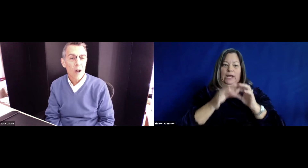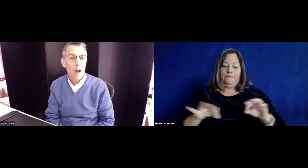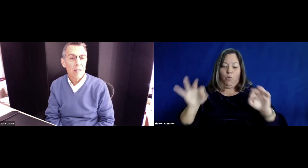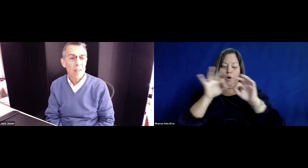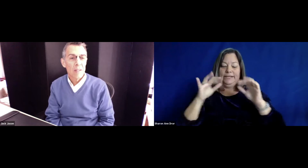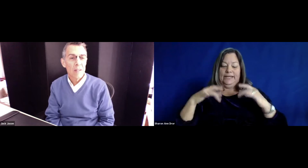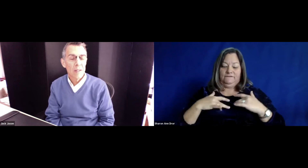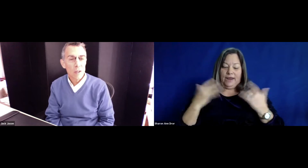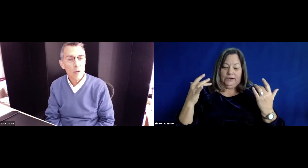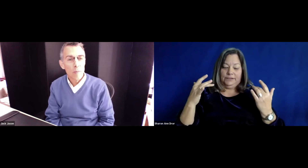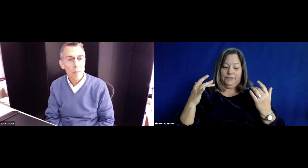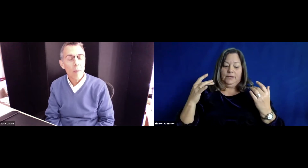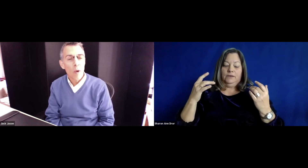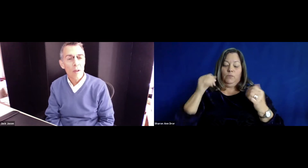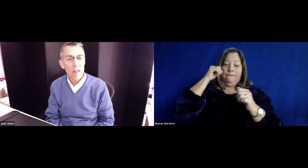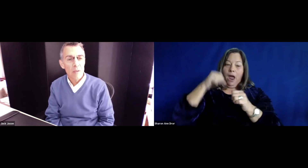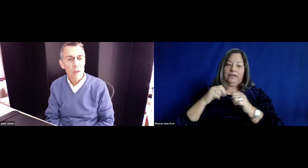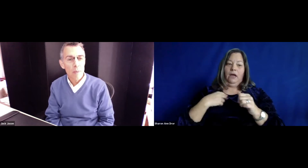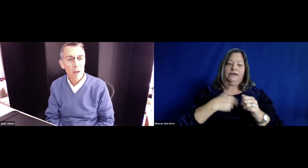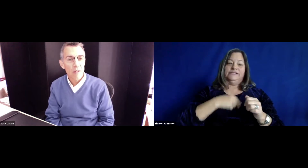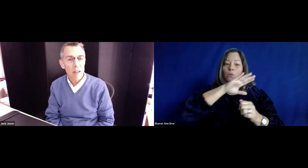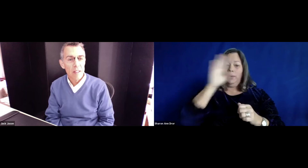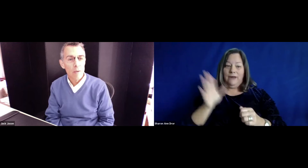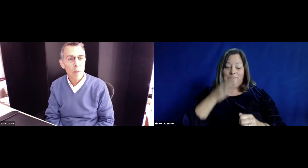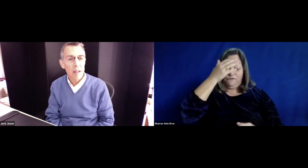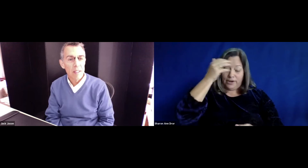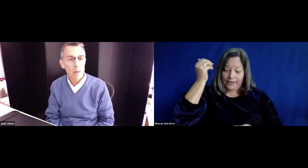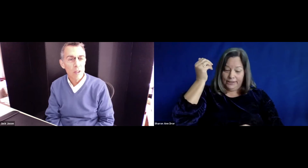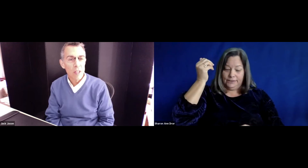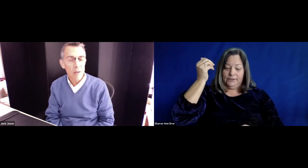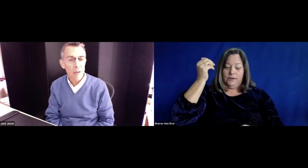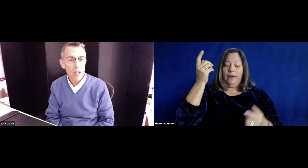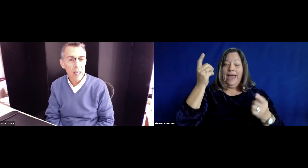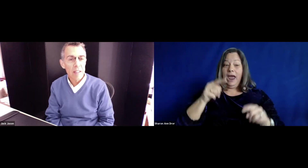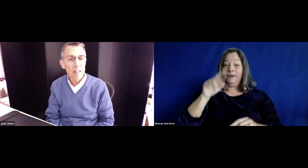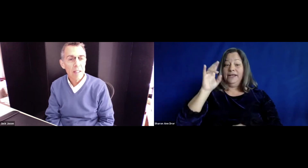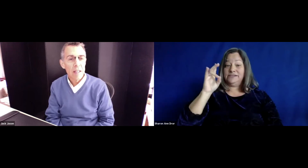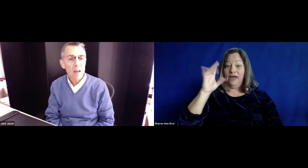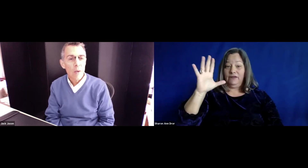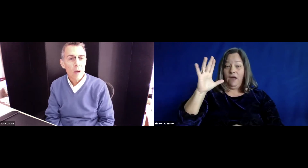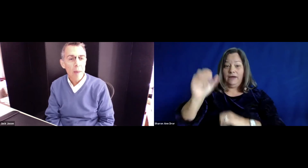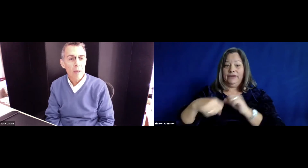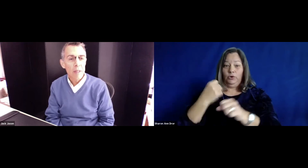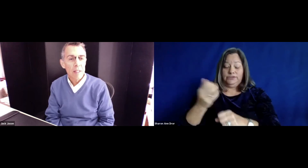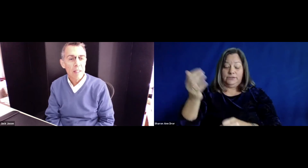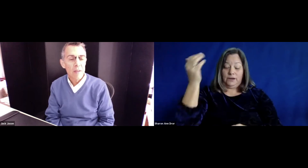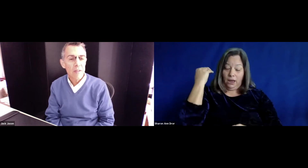wants to memorialize this very important event. It reminds us that we should never forget what happened 75 years